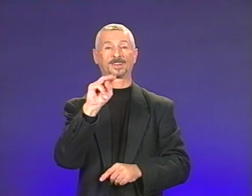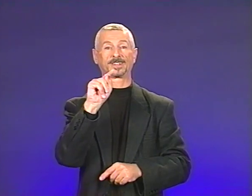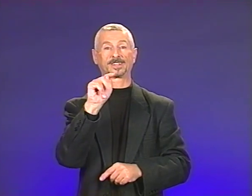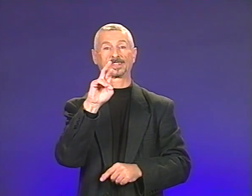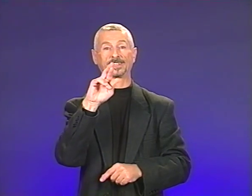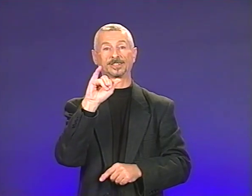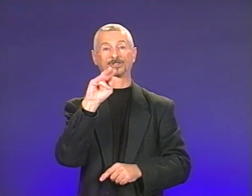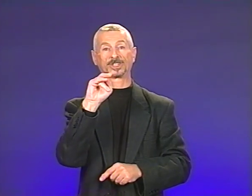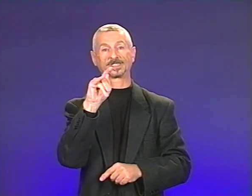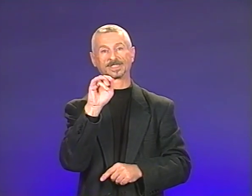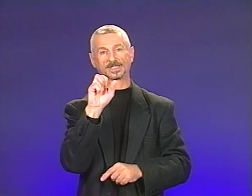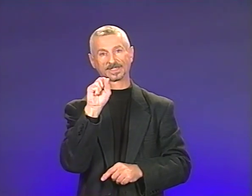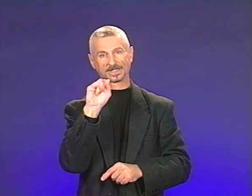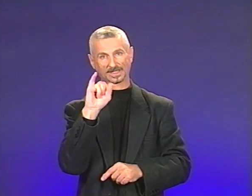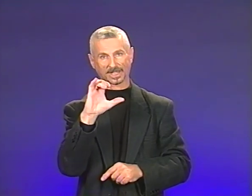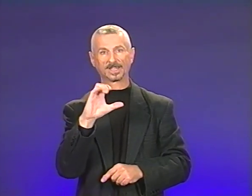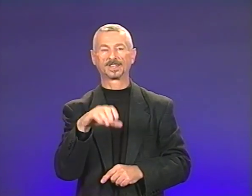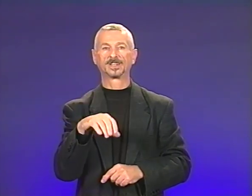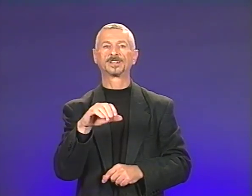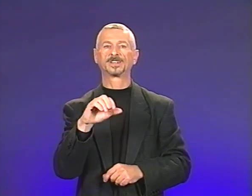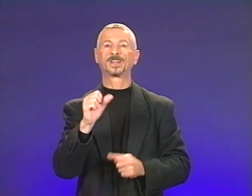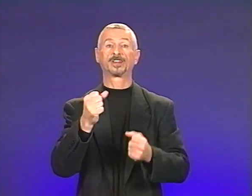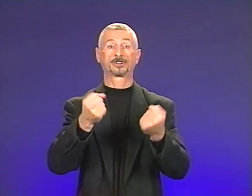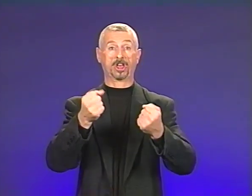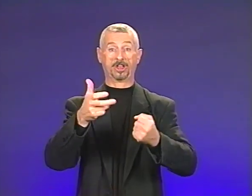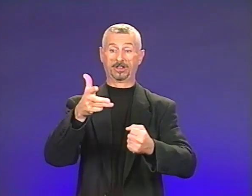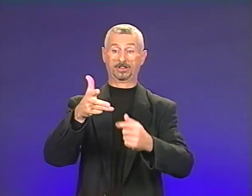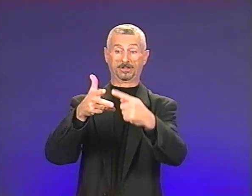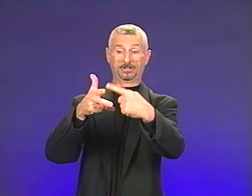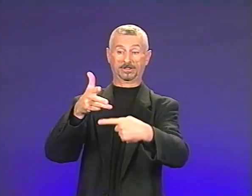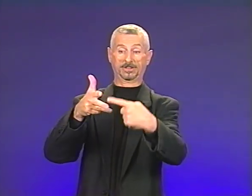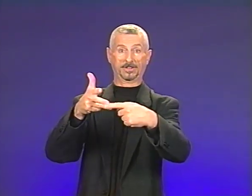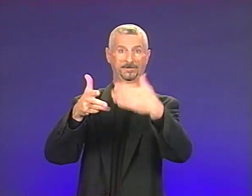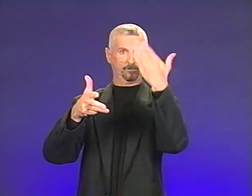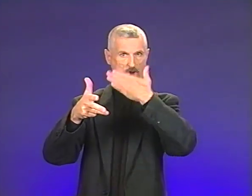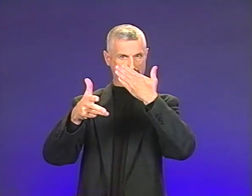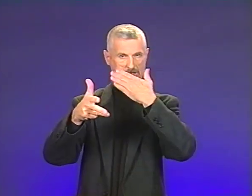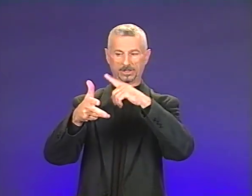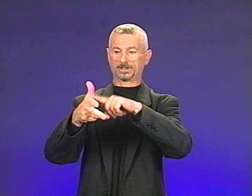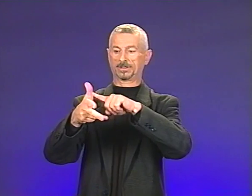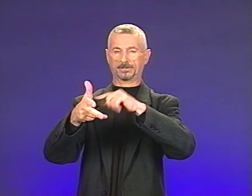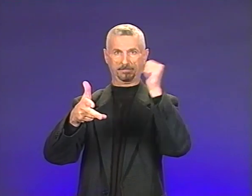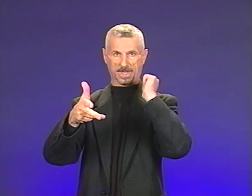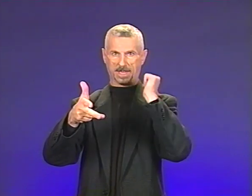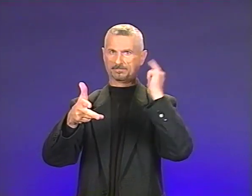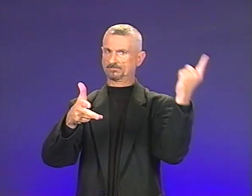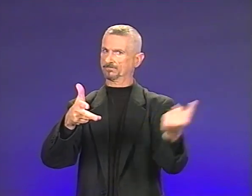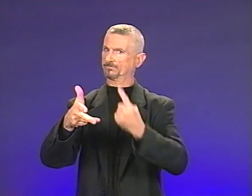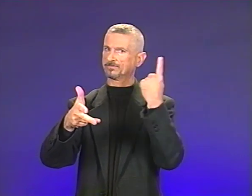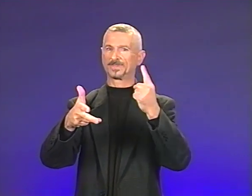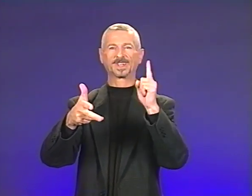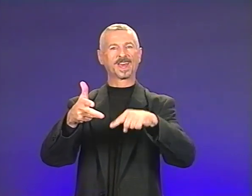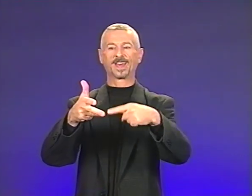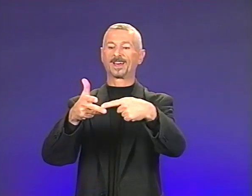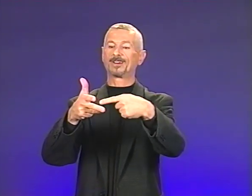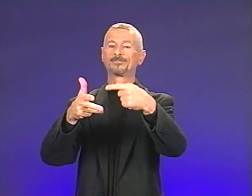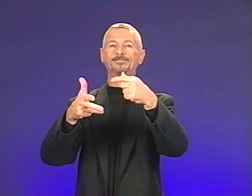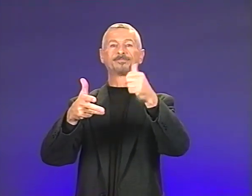space. Some signs have intrinsic features. The vehicle classifier, for example, has a clearly identifiable front